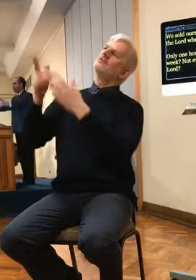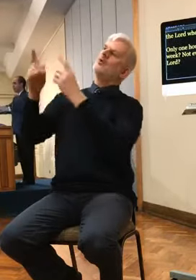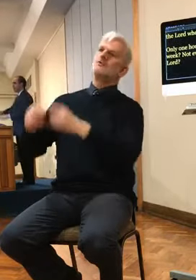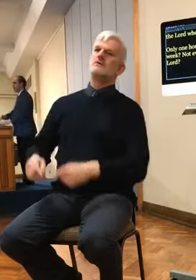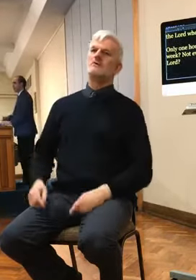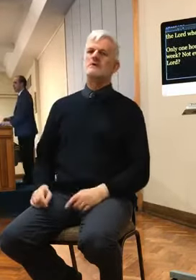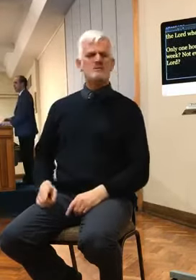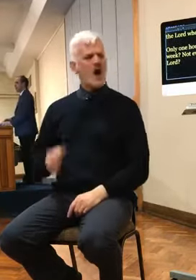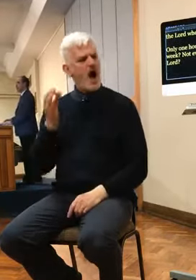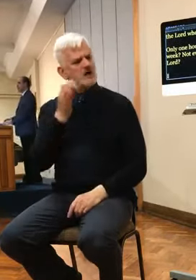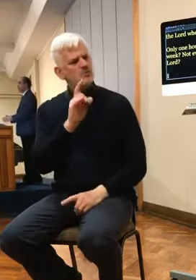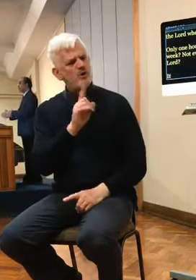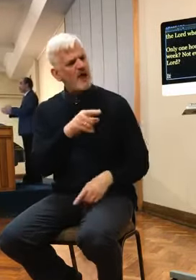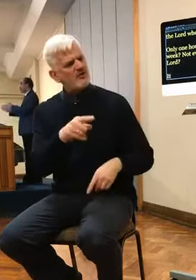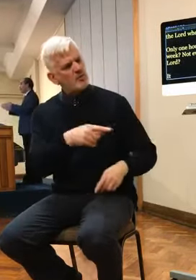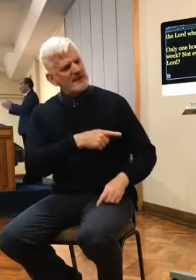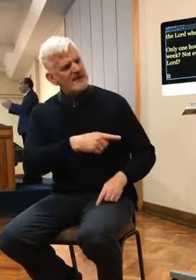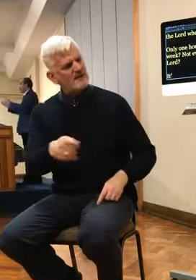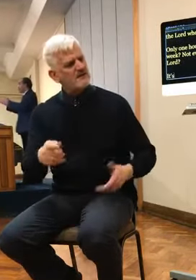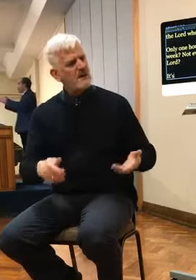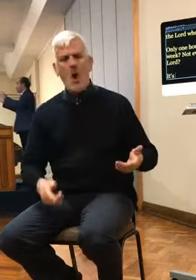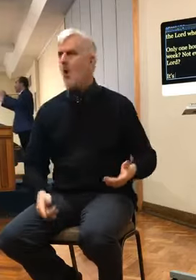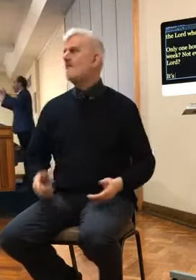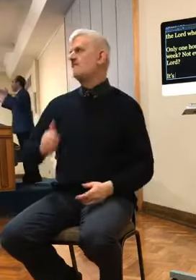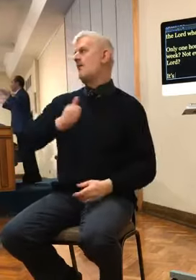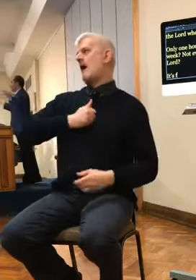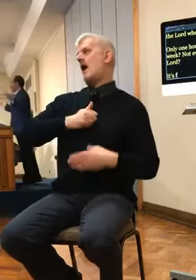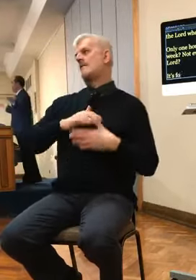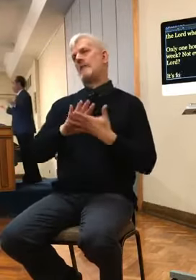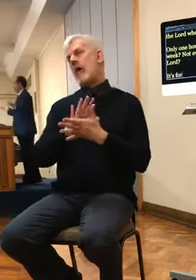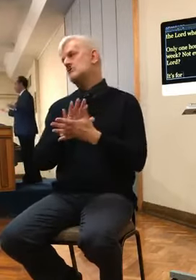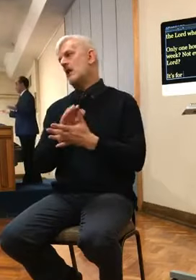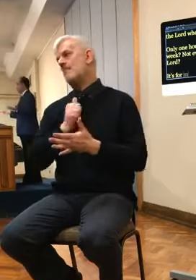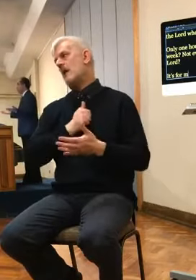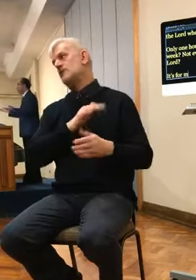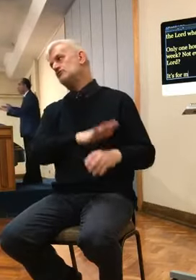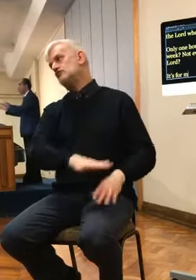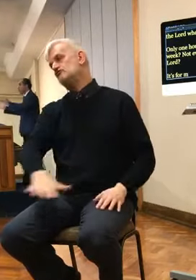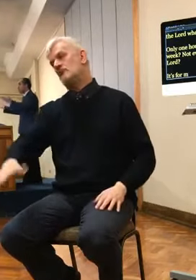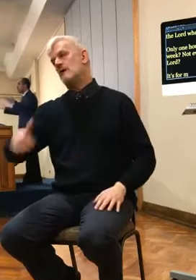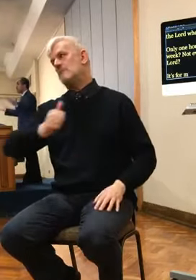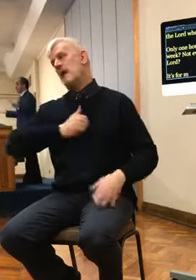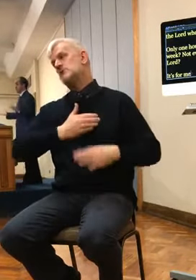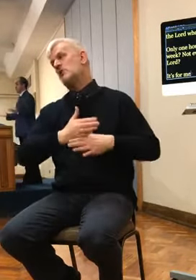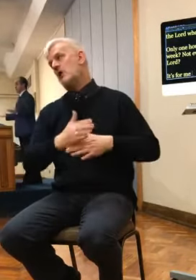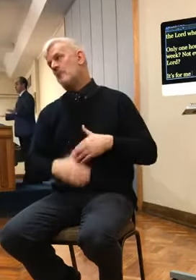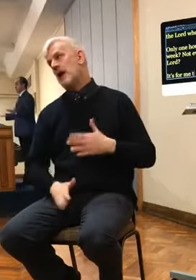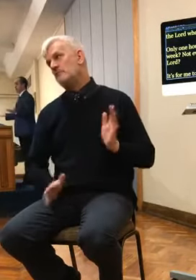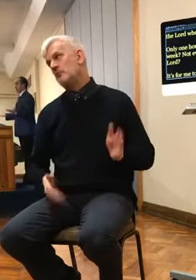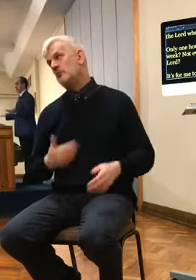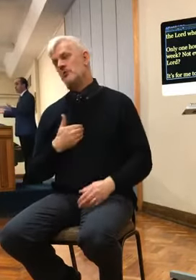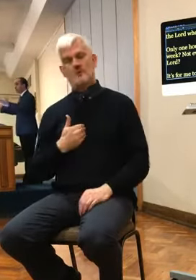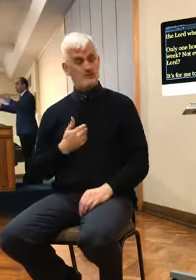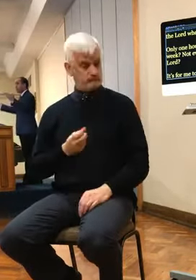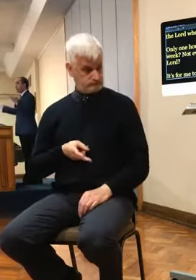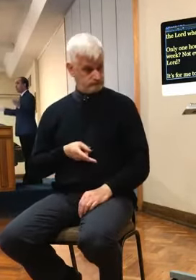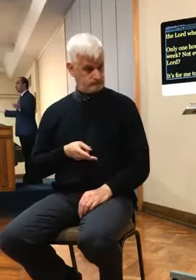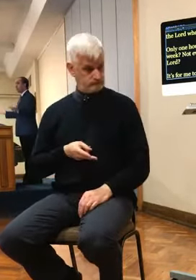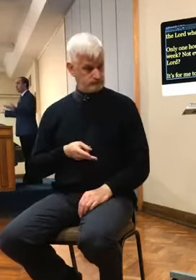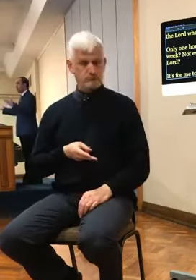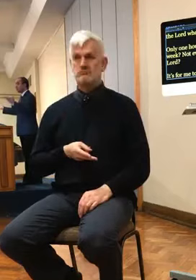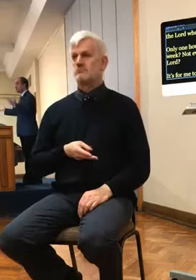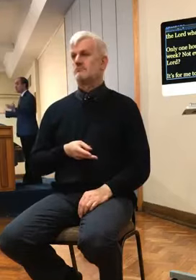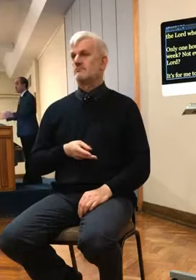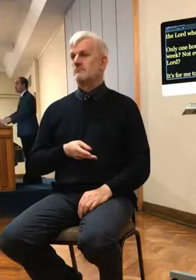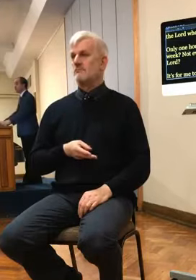my leisures, and so on. People are just amused nowadays. No more amazement. We should be